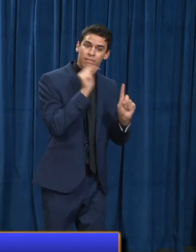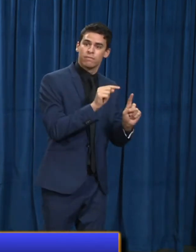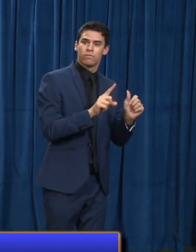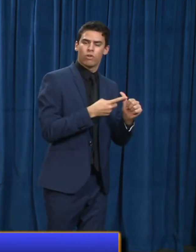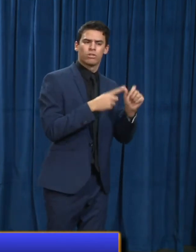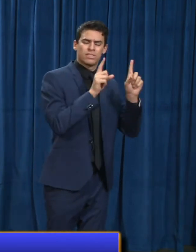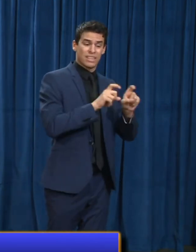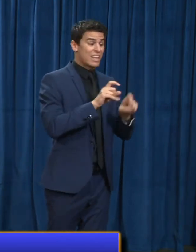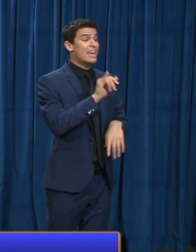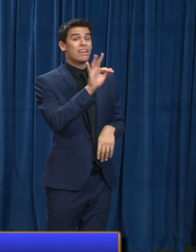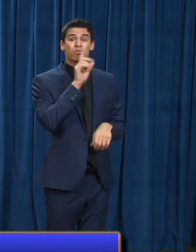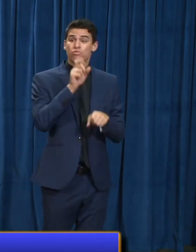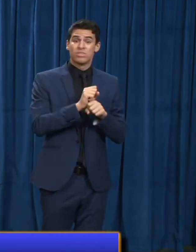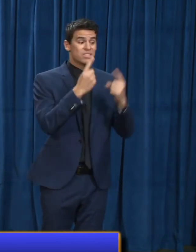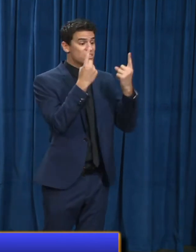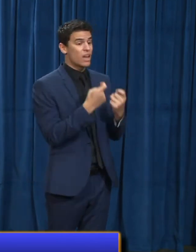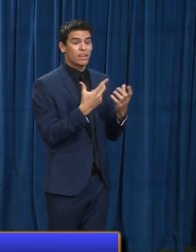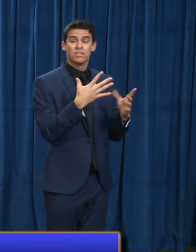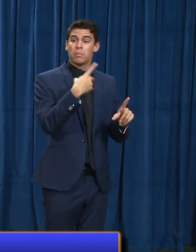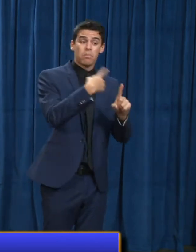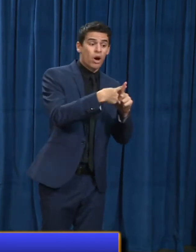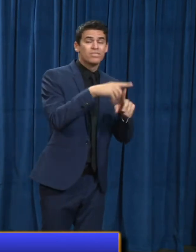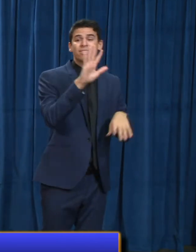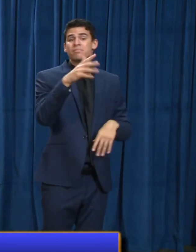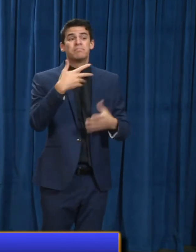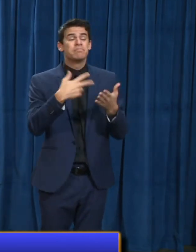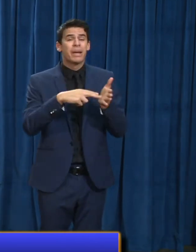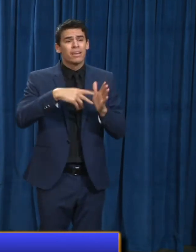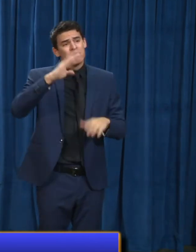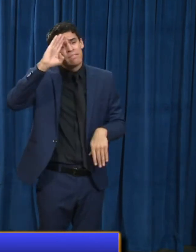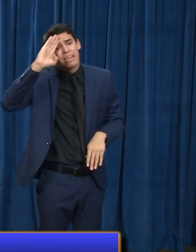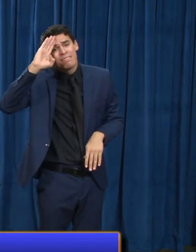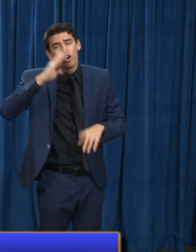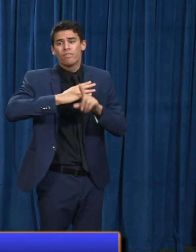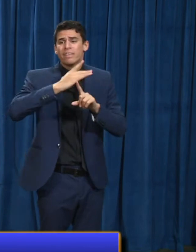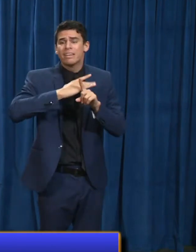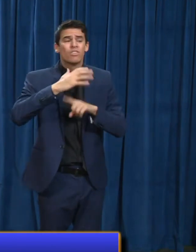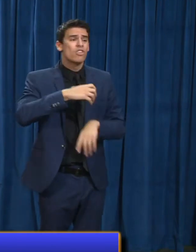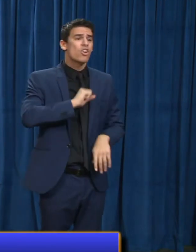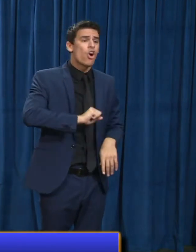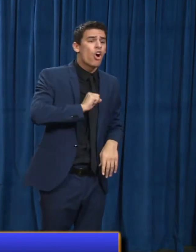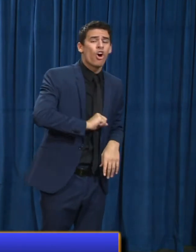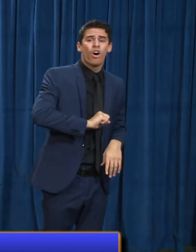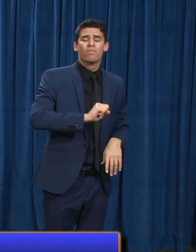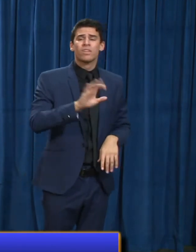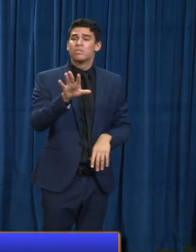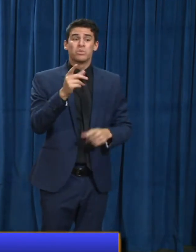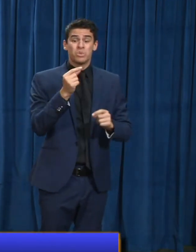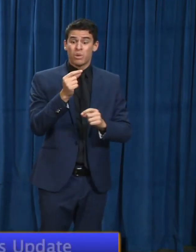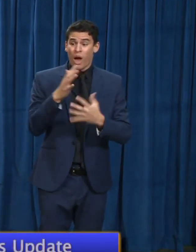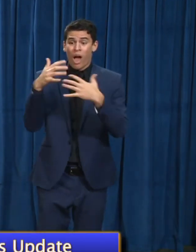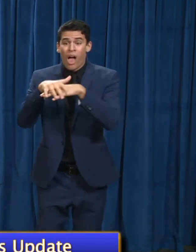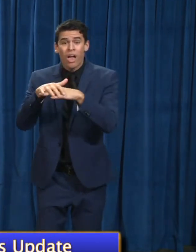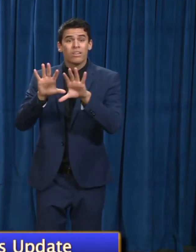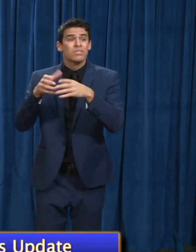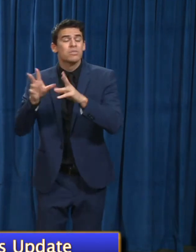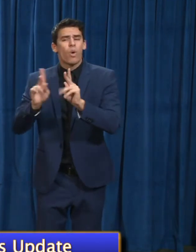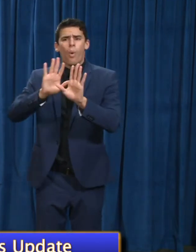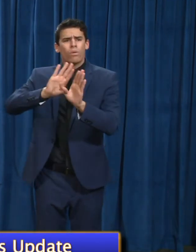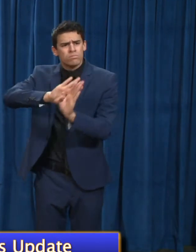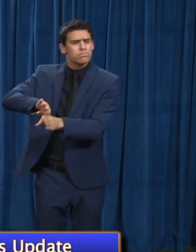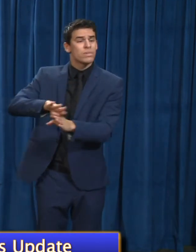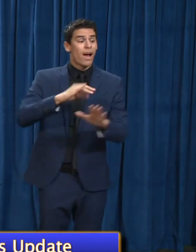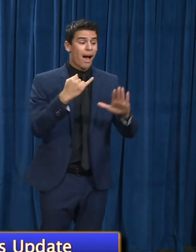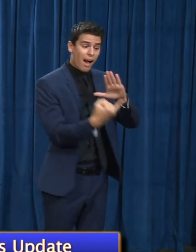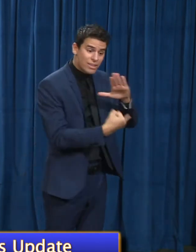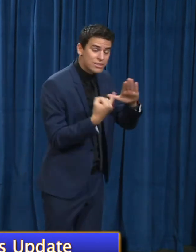you are symptomatic, you have fever, you have cough, you don't feel well, isolate, mask yourself until